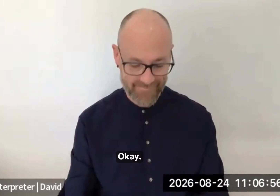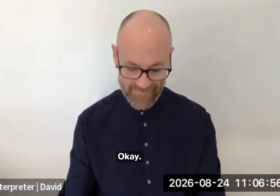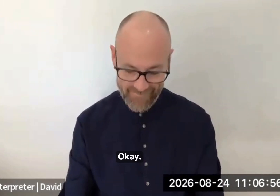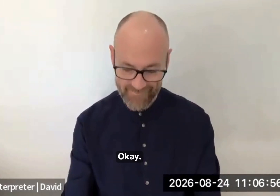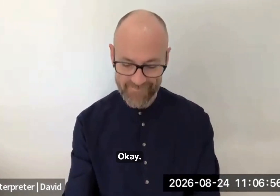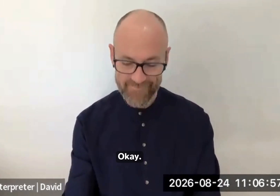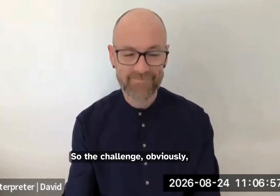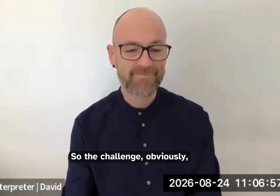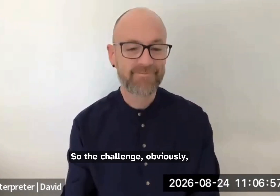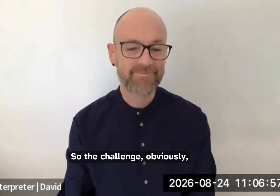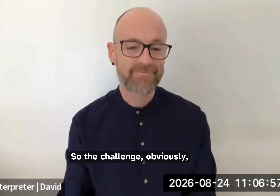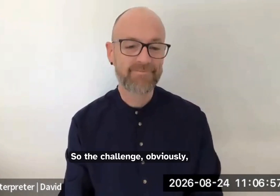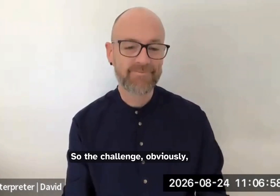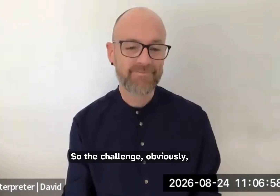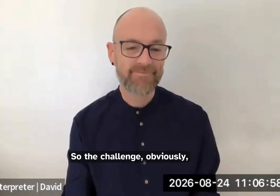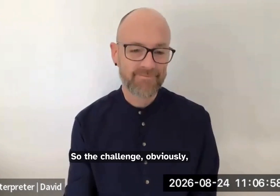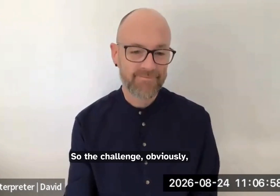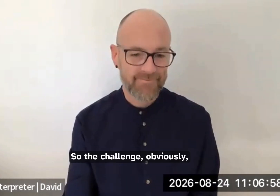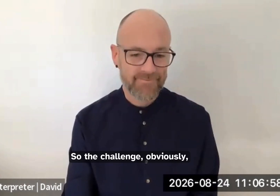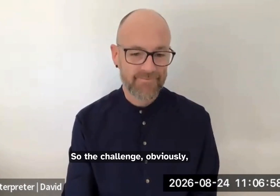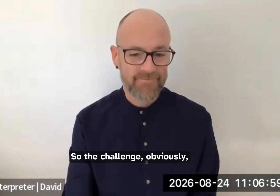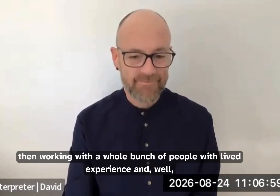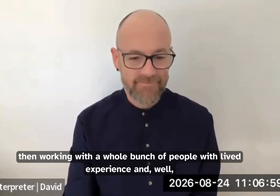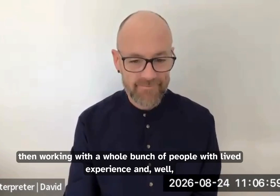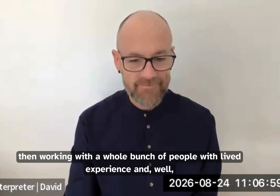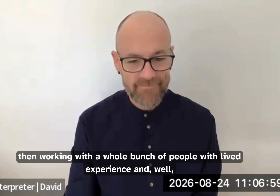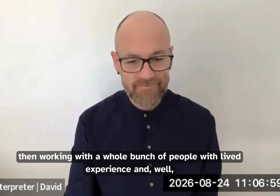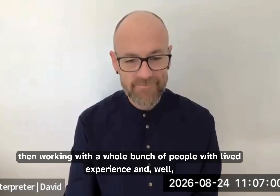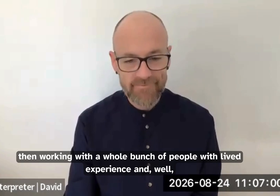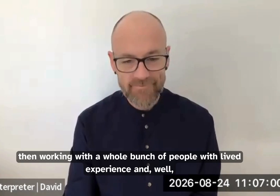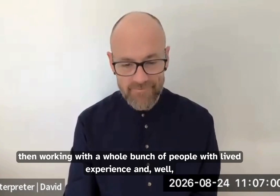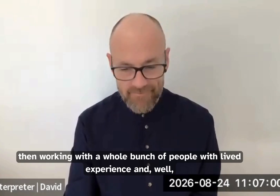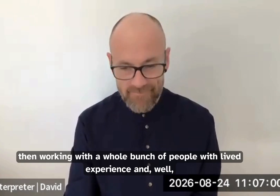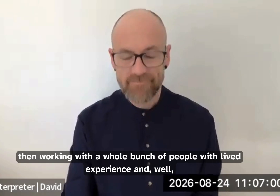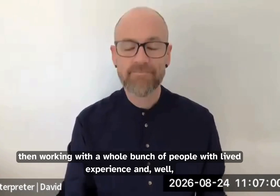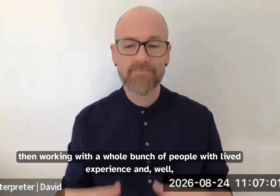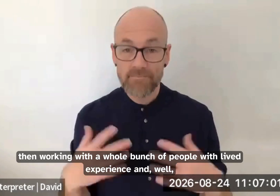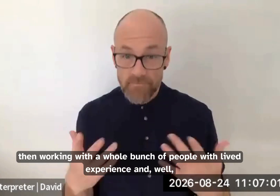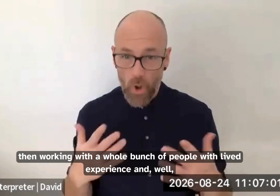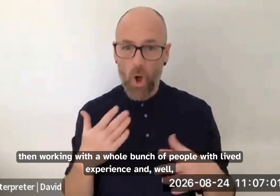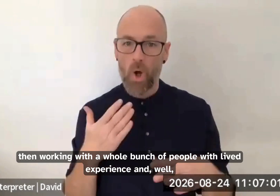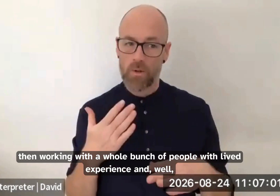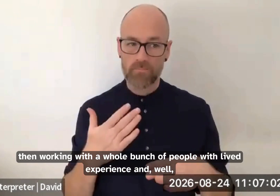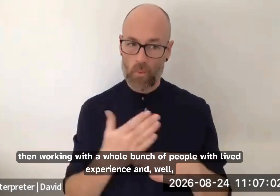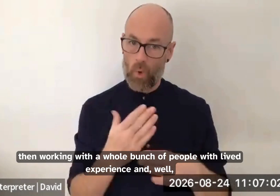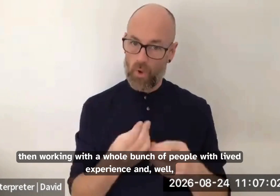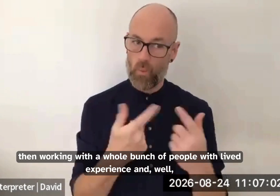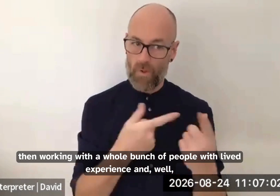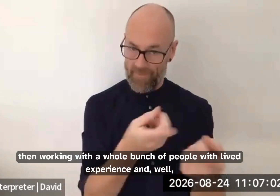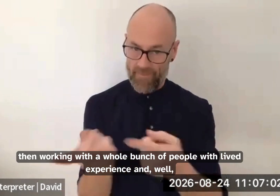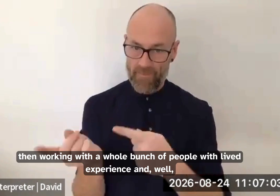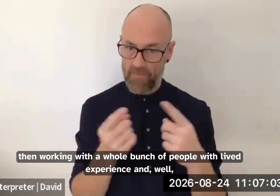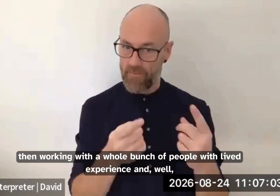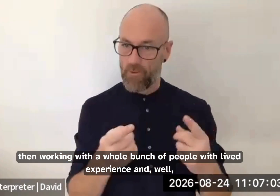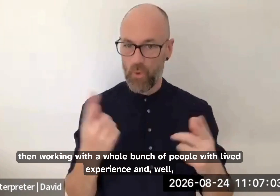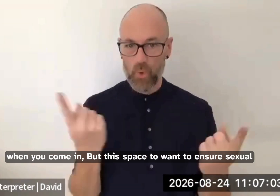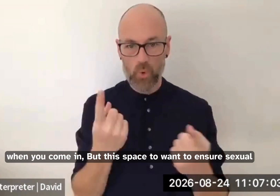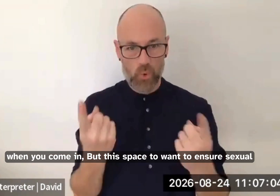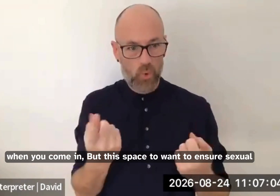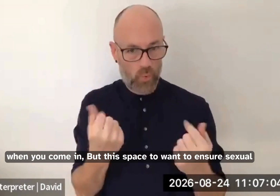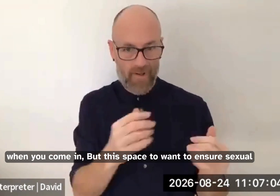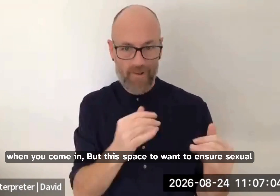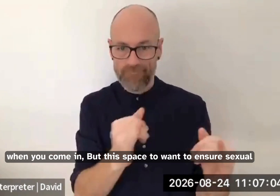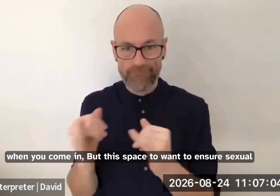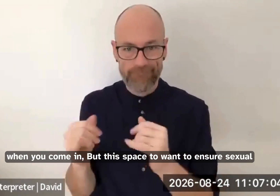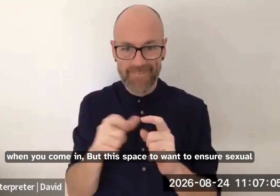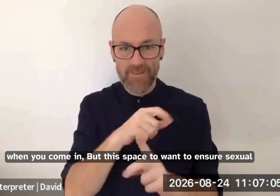Okay. So the challenge, obviously, then working with a whole bunch of lived experience, people with lived experience, and well, when you